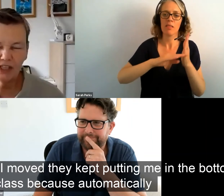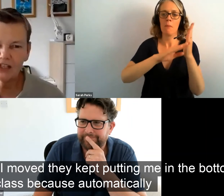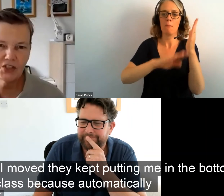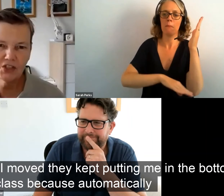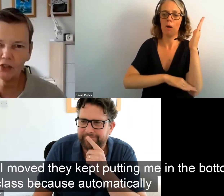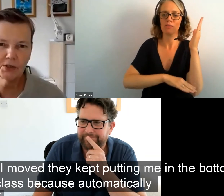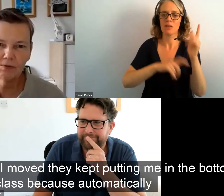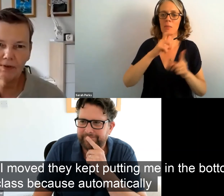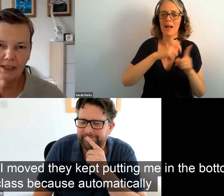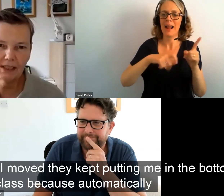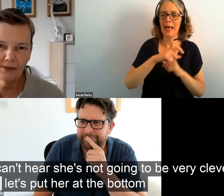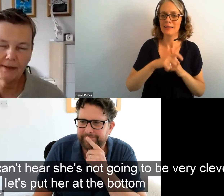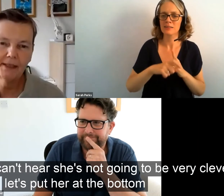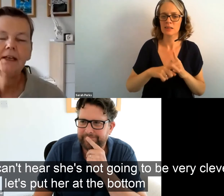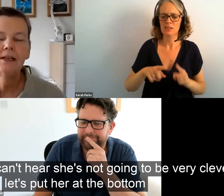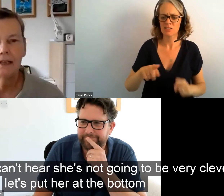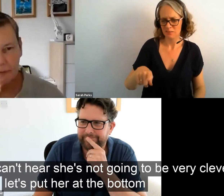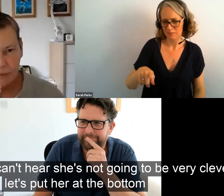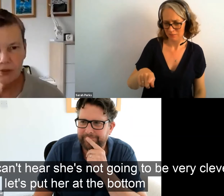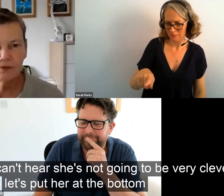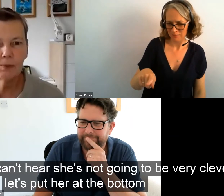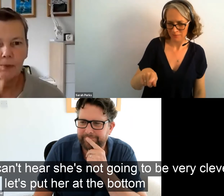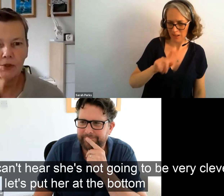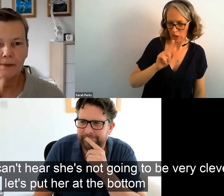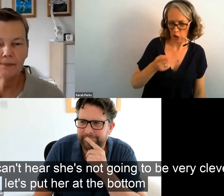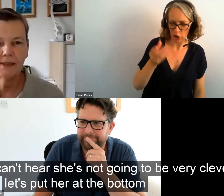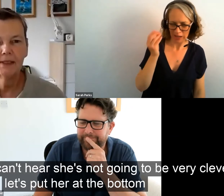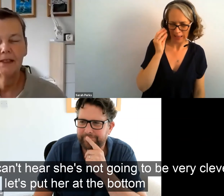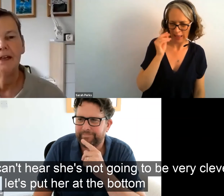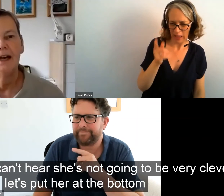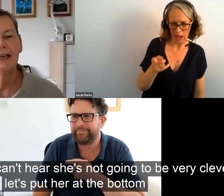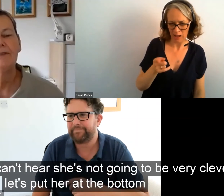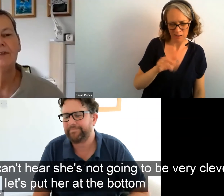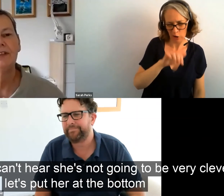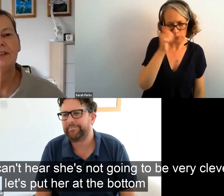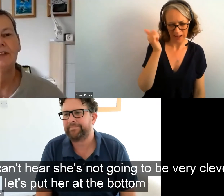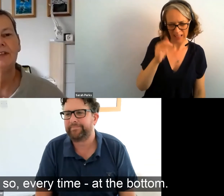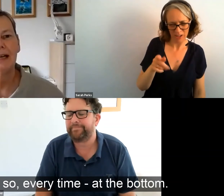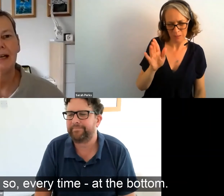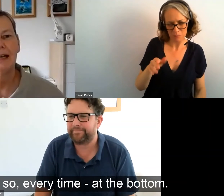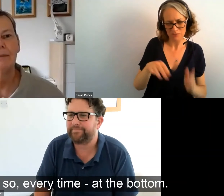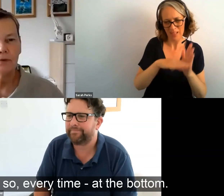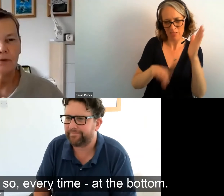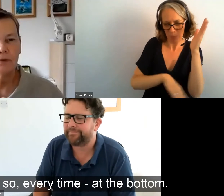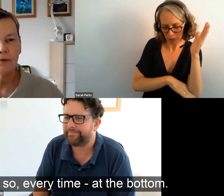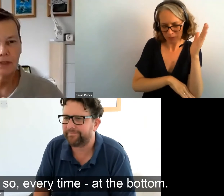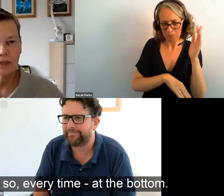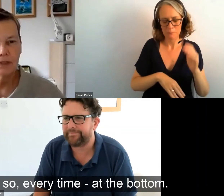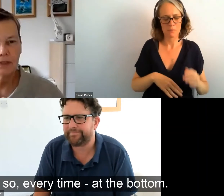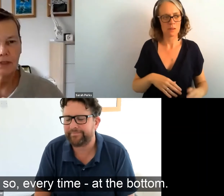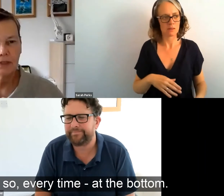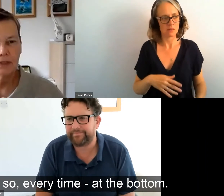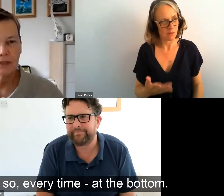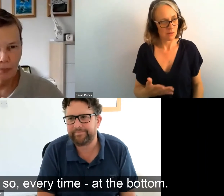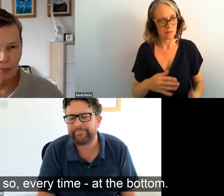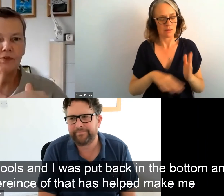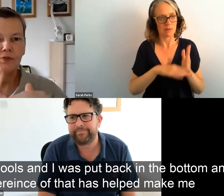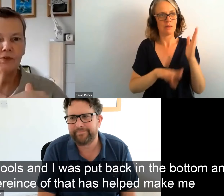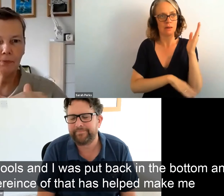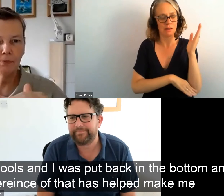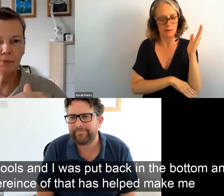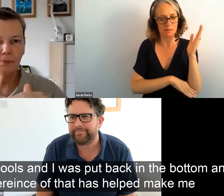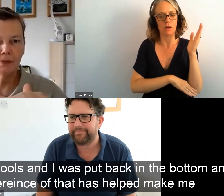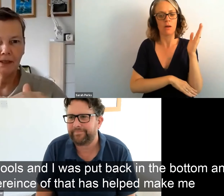because automatically they said, well, she can't hear, she's not going to be very clever, let's put her at the bottom. And every time I was at the bottom and